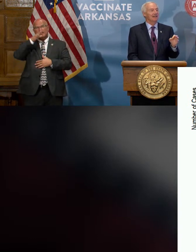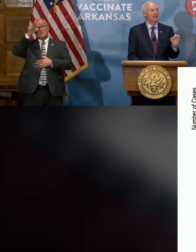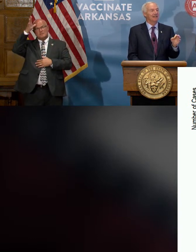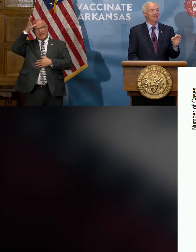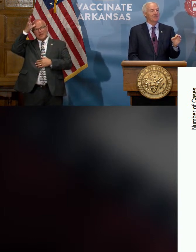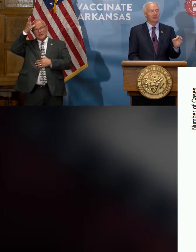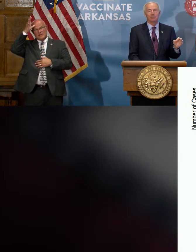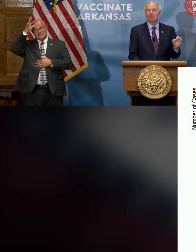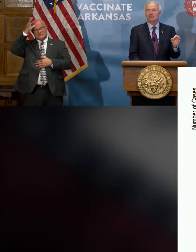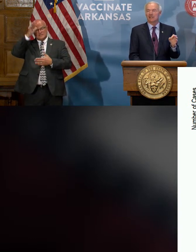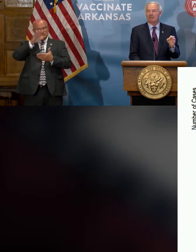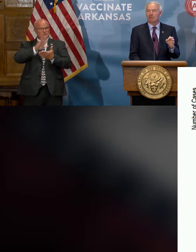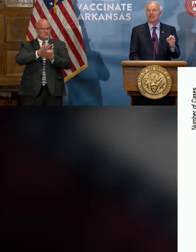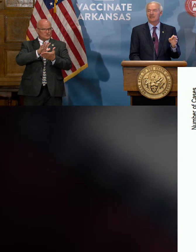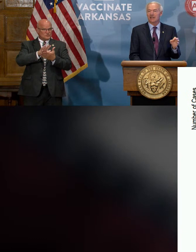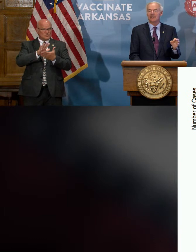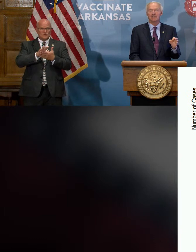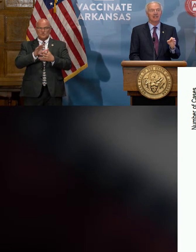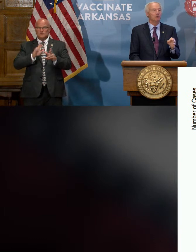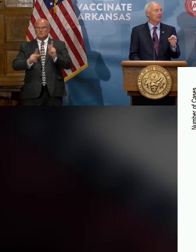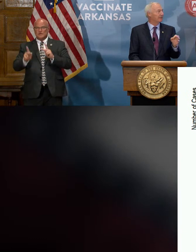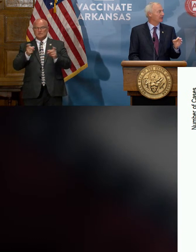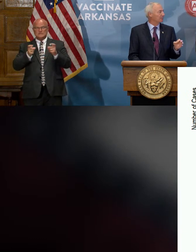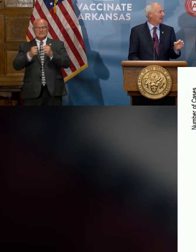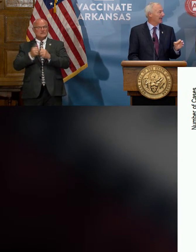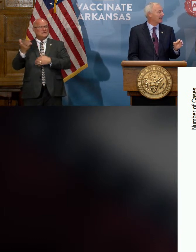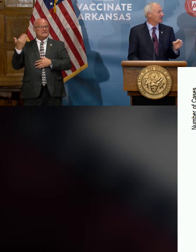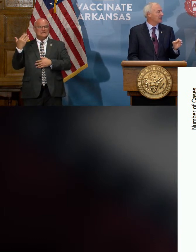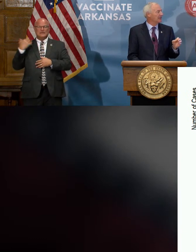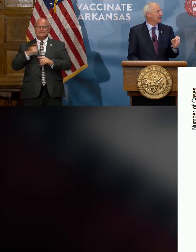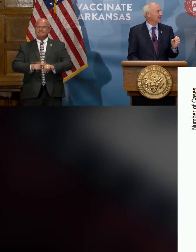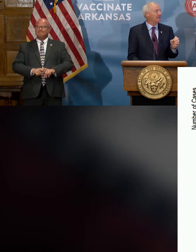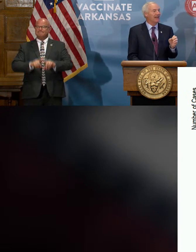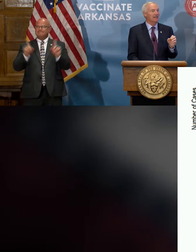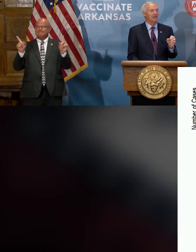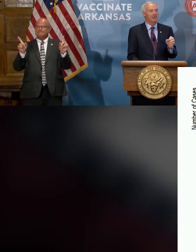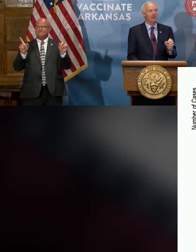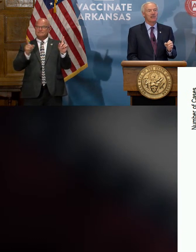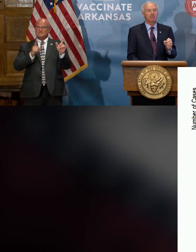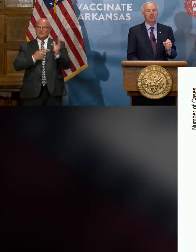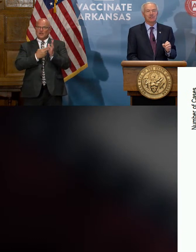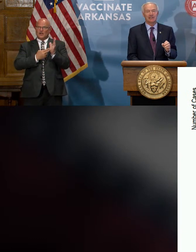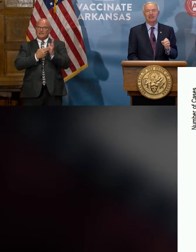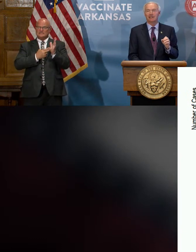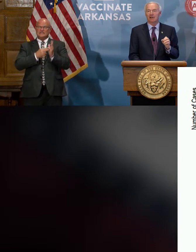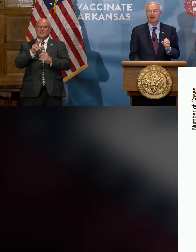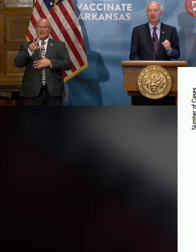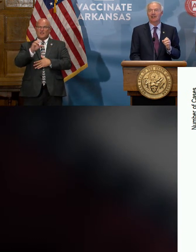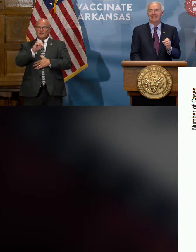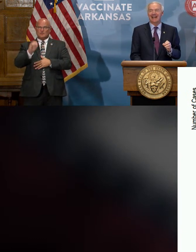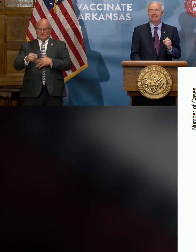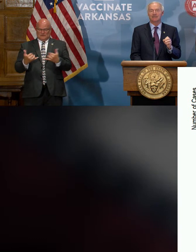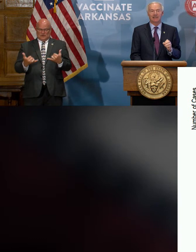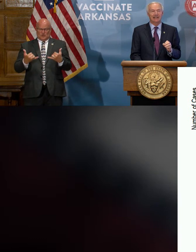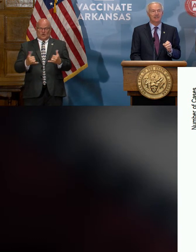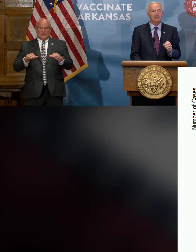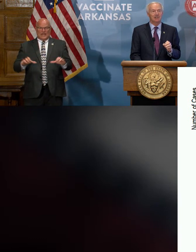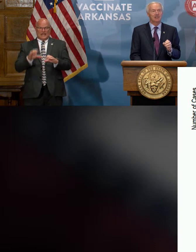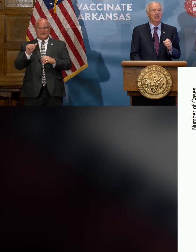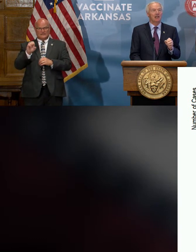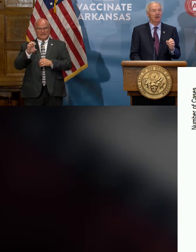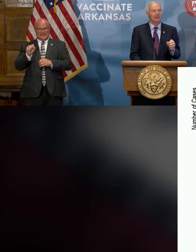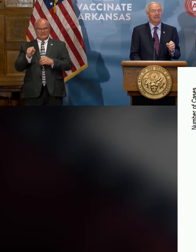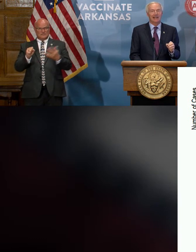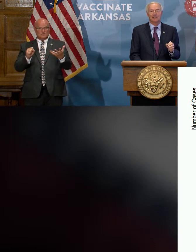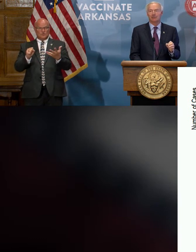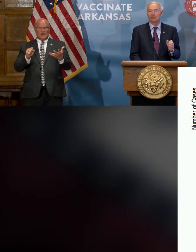parents and schools and everybody has had to deal with in the past. In fact, 30% of our current active